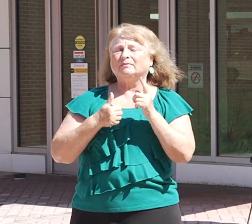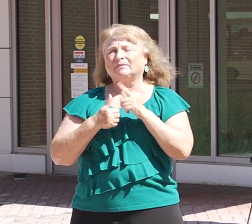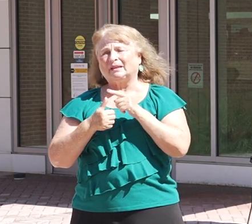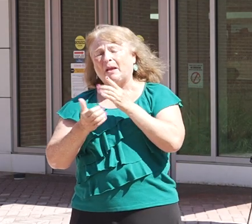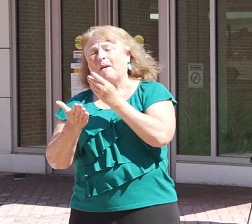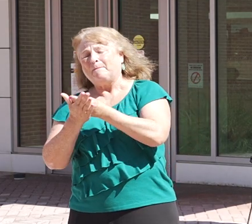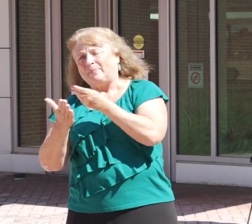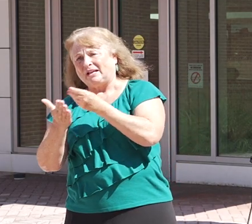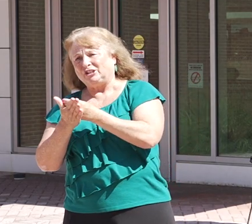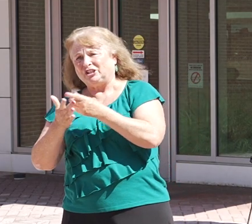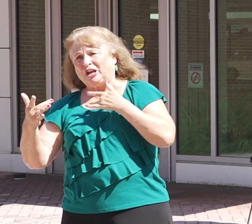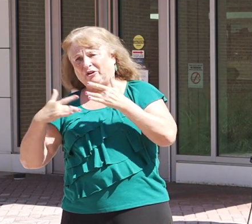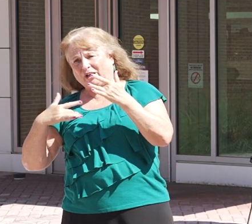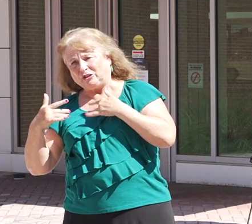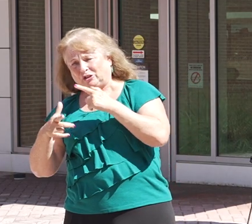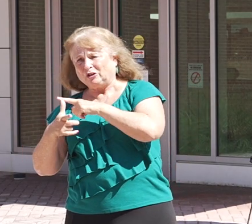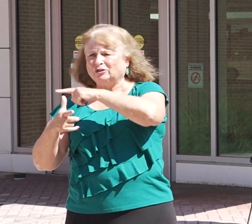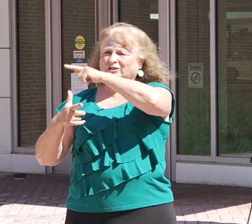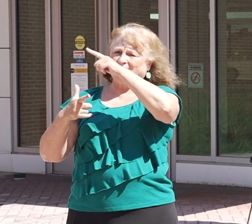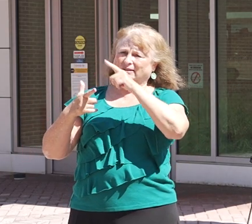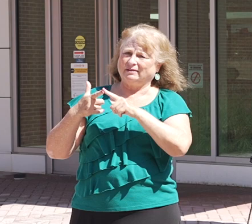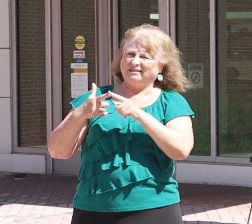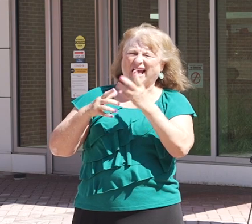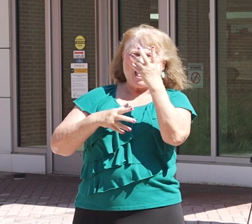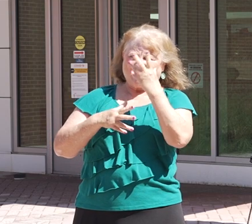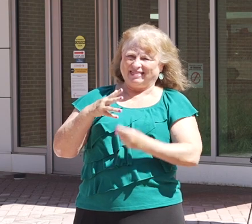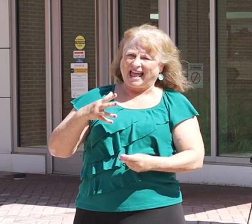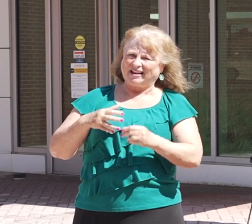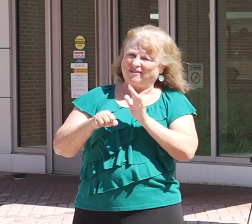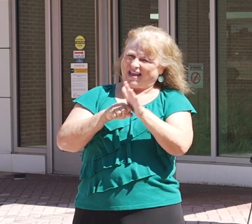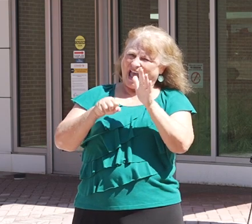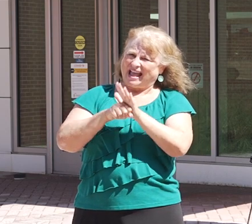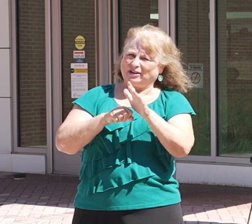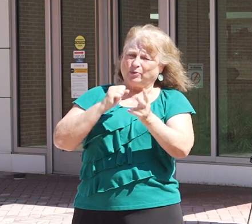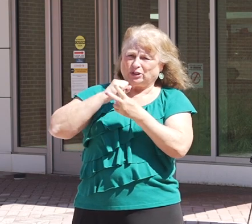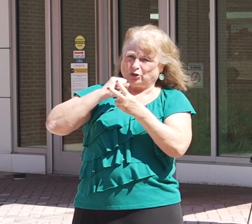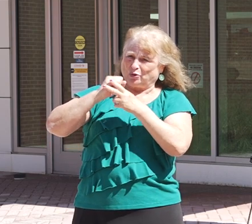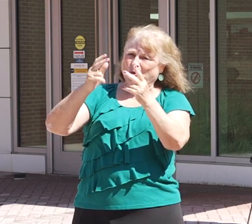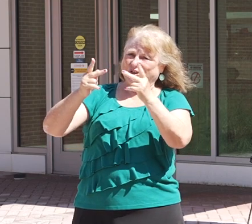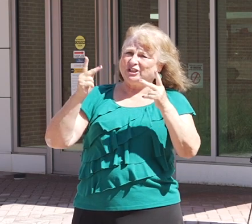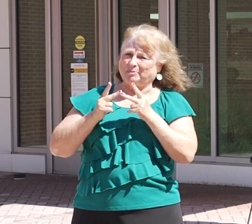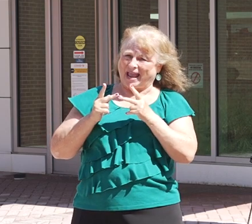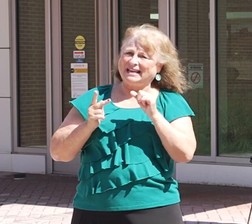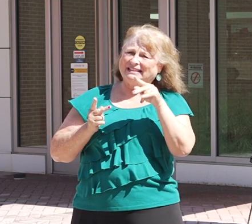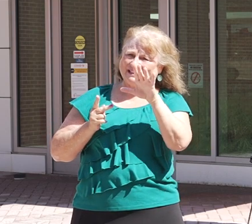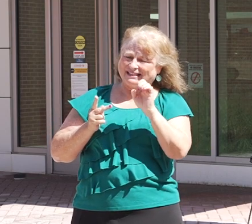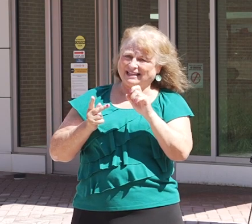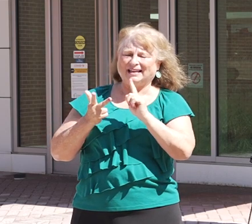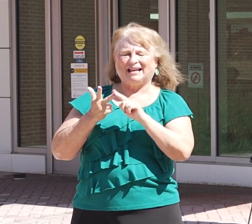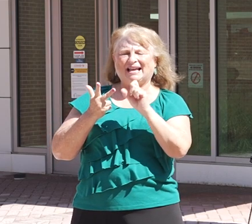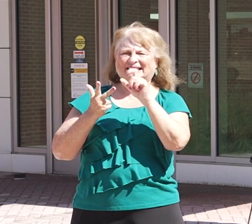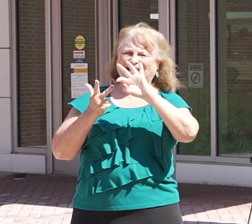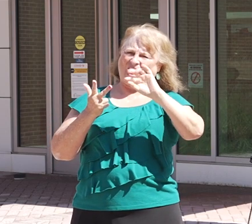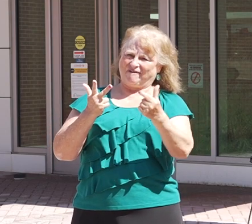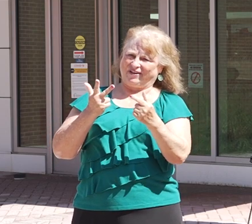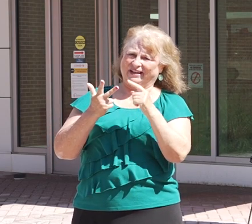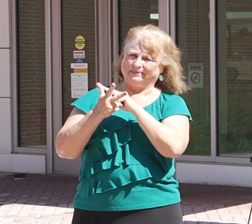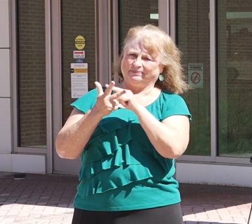to budgetary concerns, a lack of adequate storage space, and staffing.